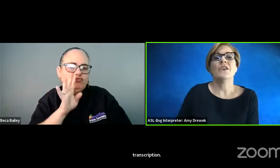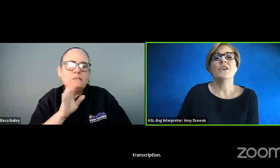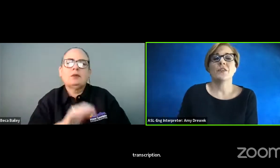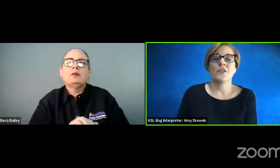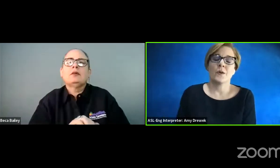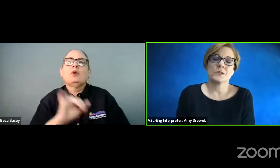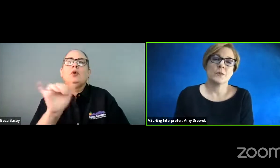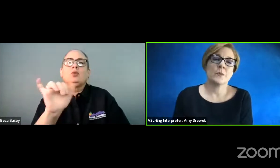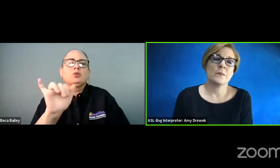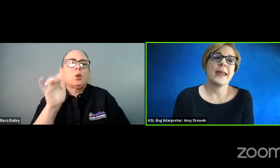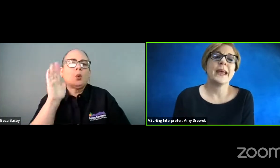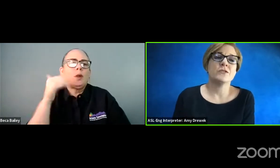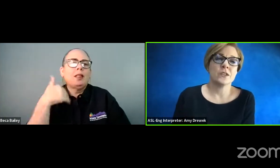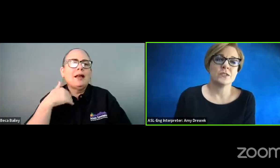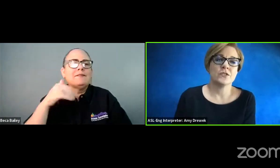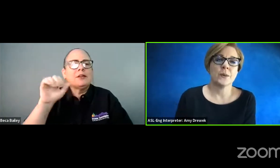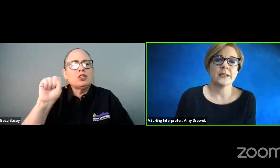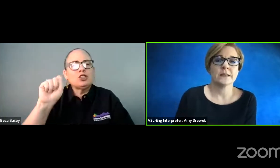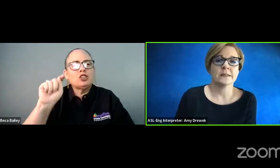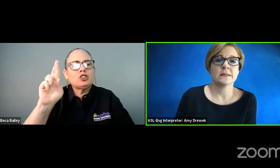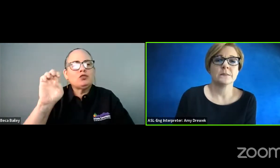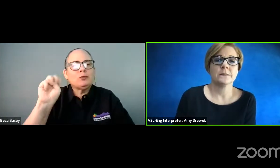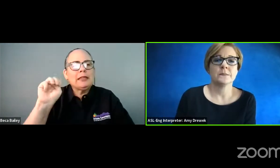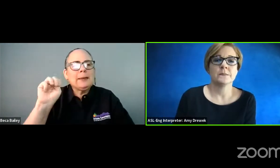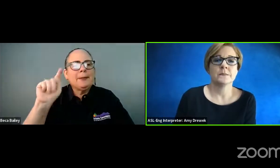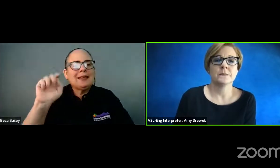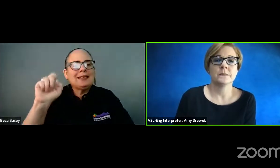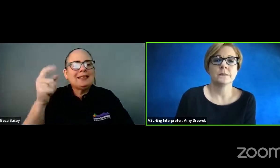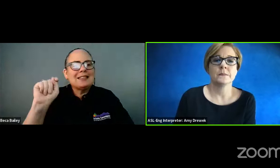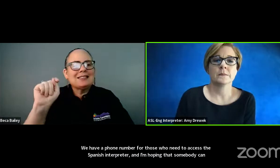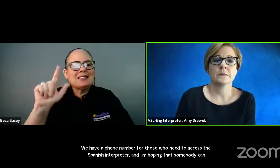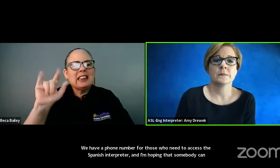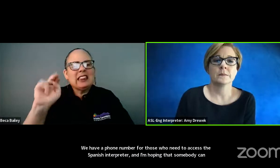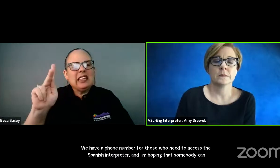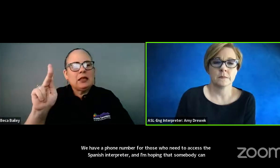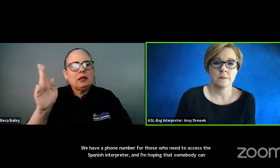chat for those who may have just joined us.